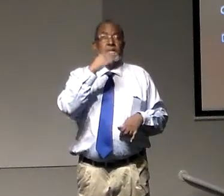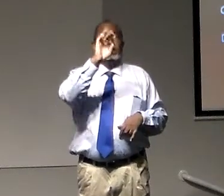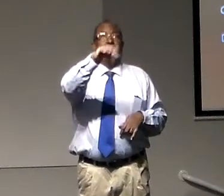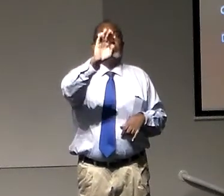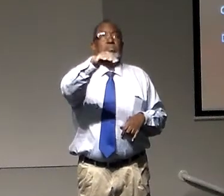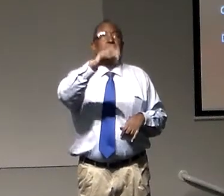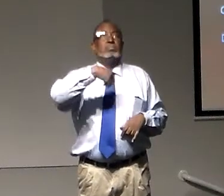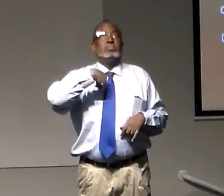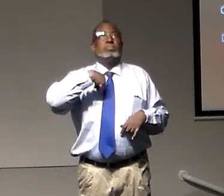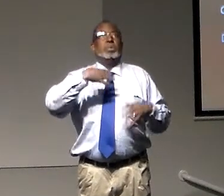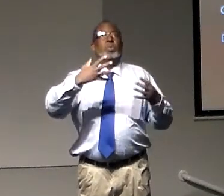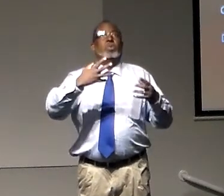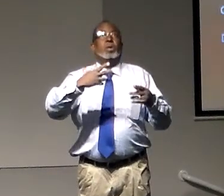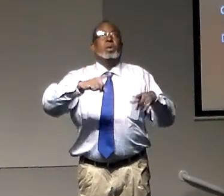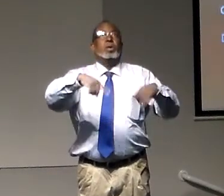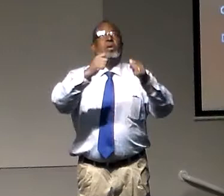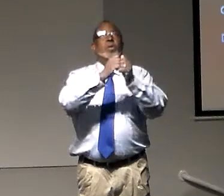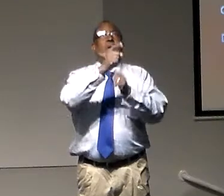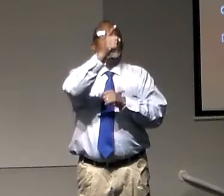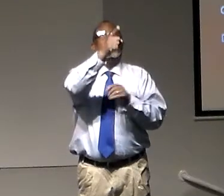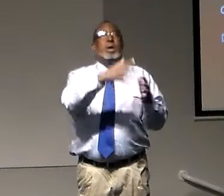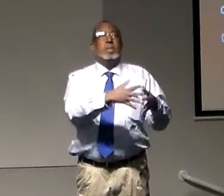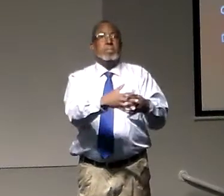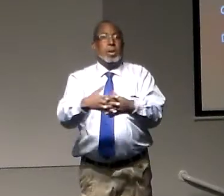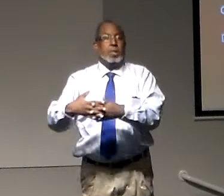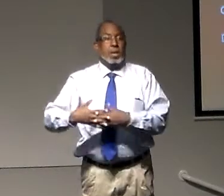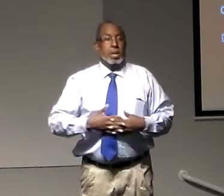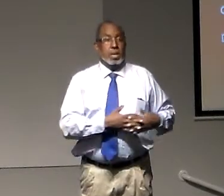First they say, I want to go home with you.